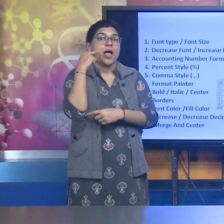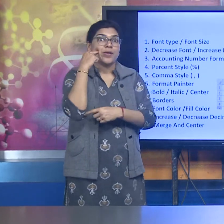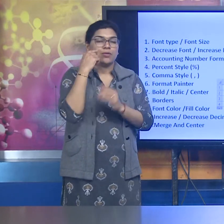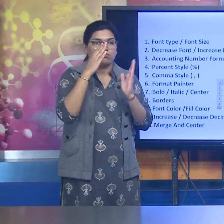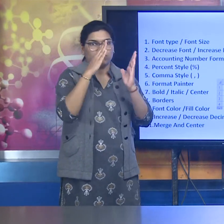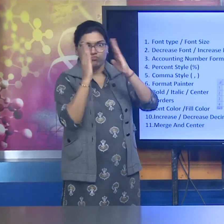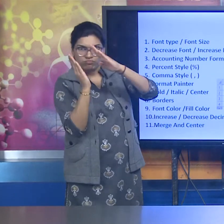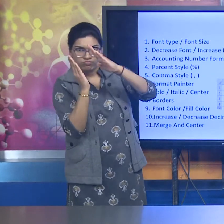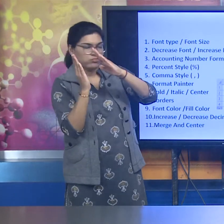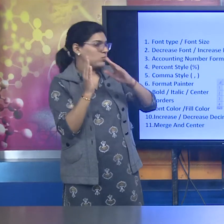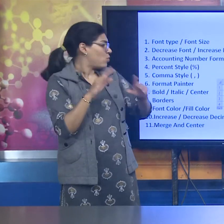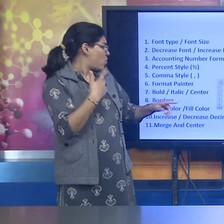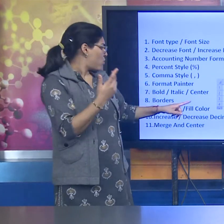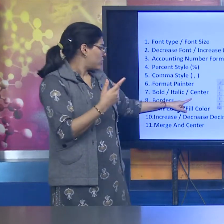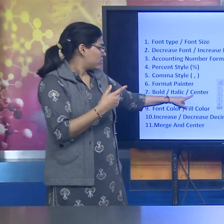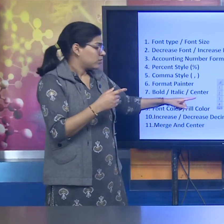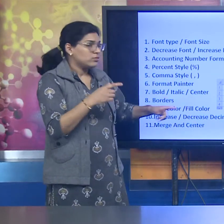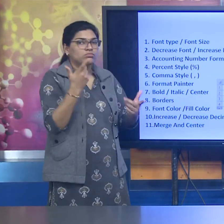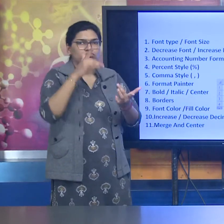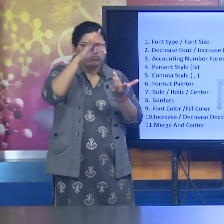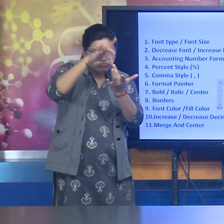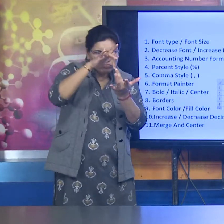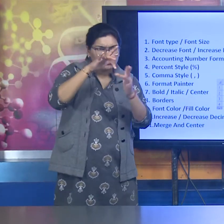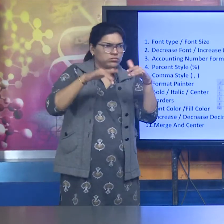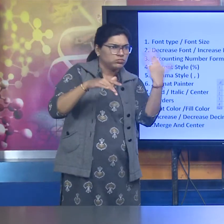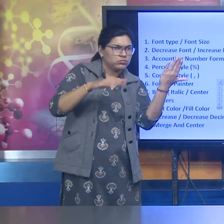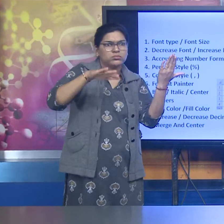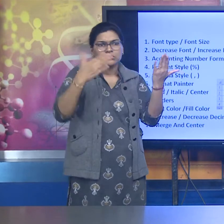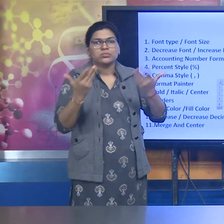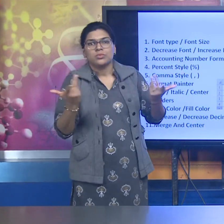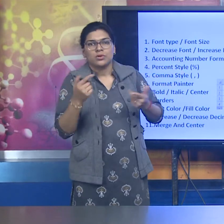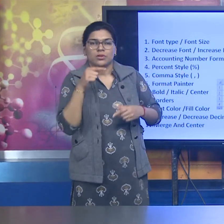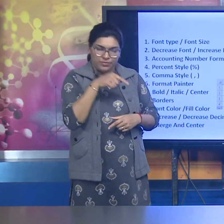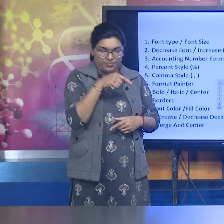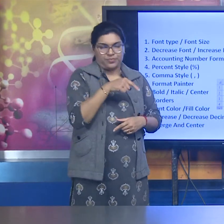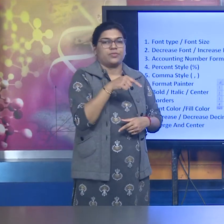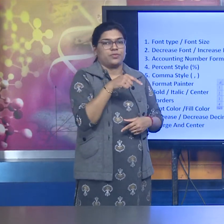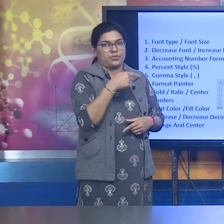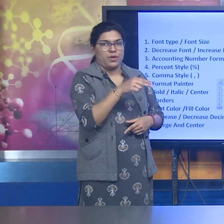Sixth point, format, painter.